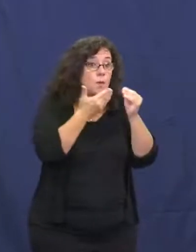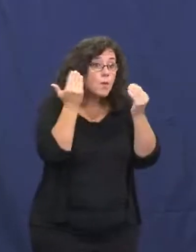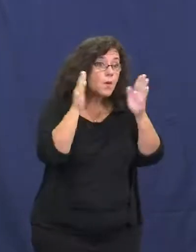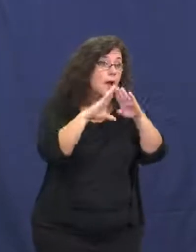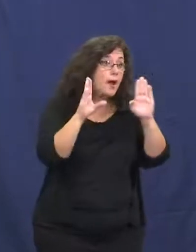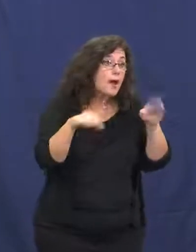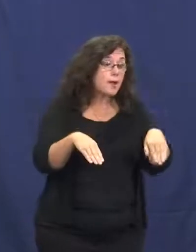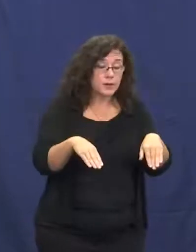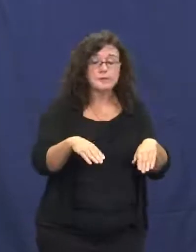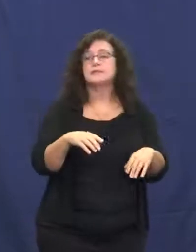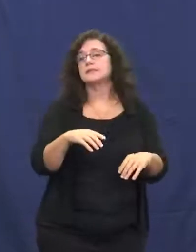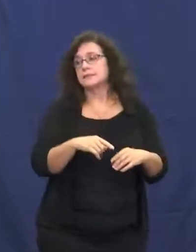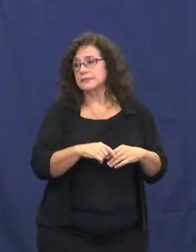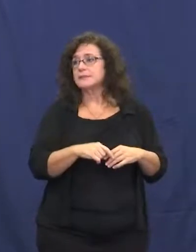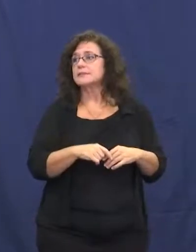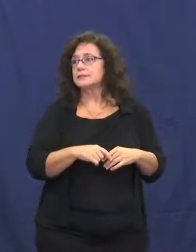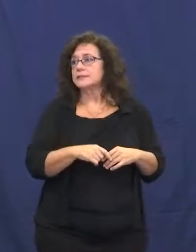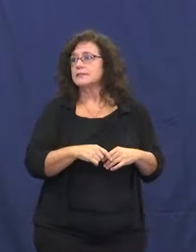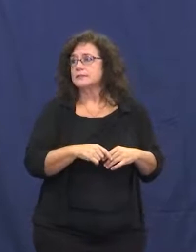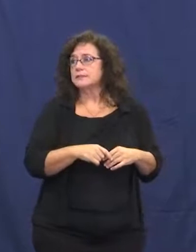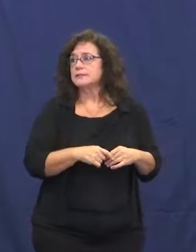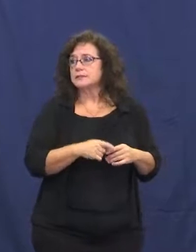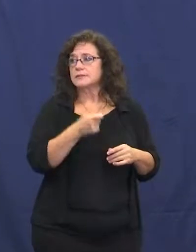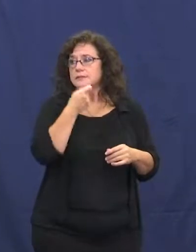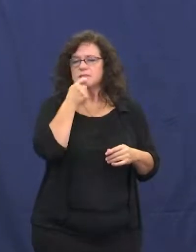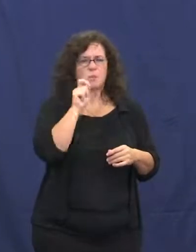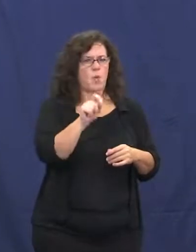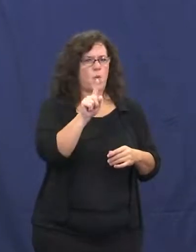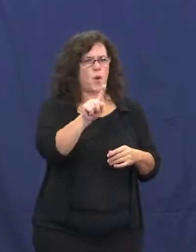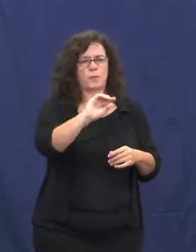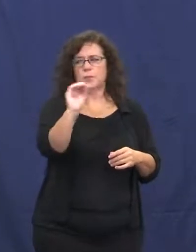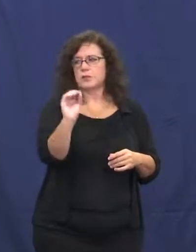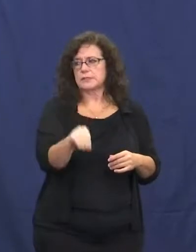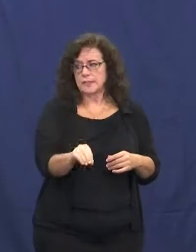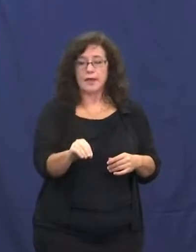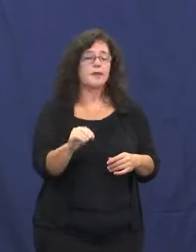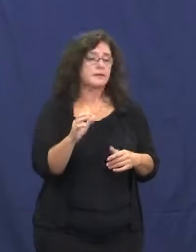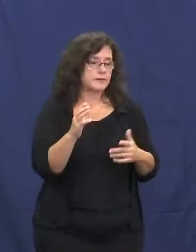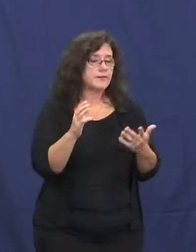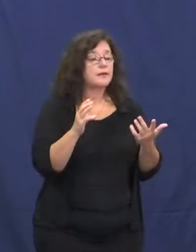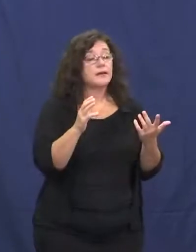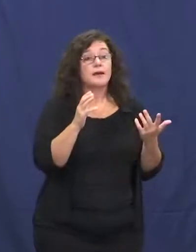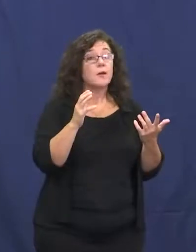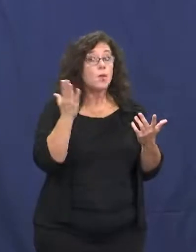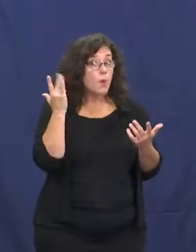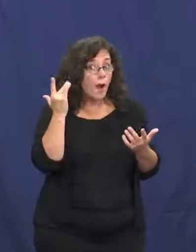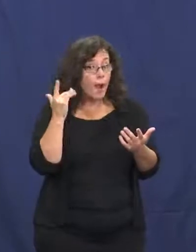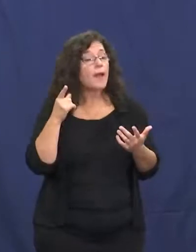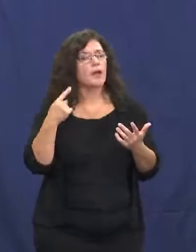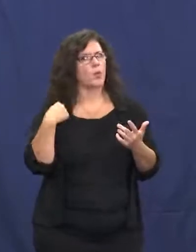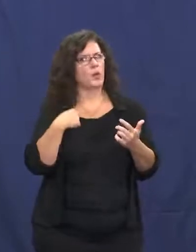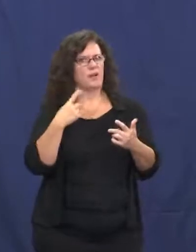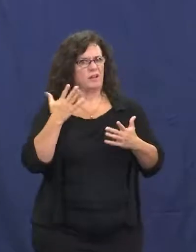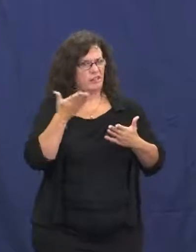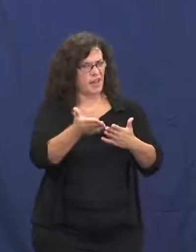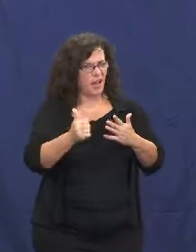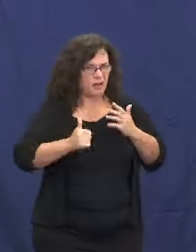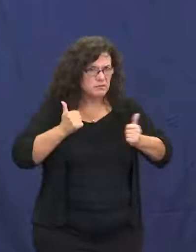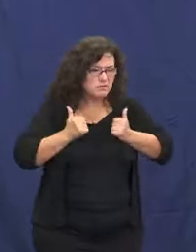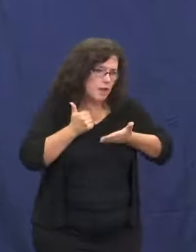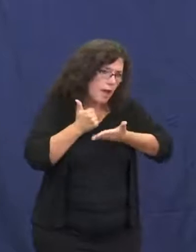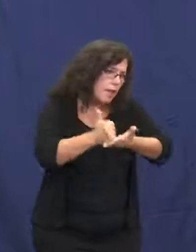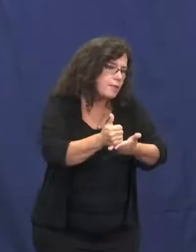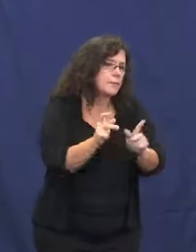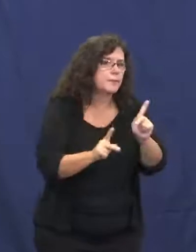many resources to keep another vulnerable population protected as best possible, and it reflects that in our